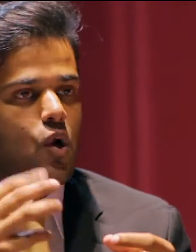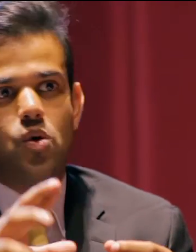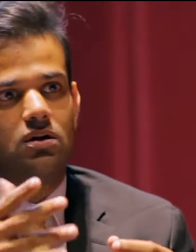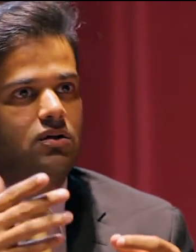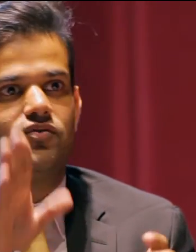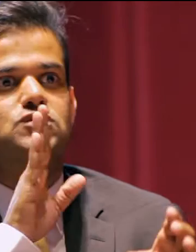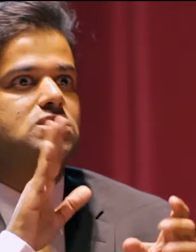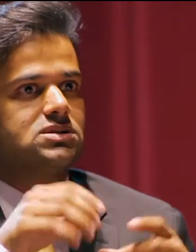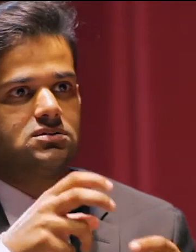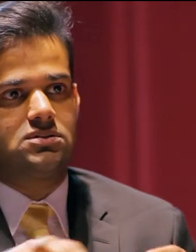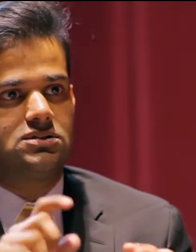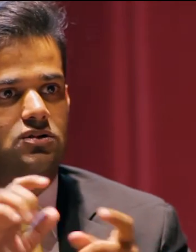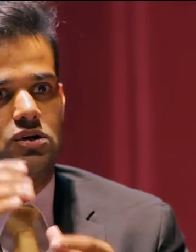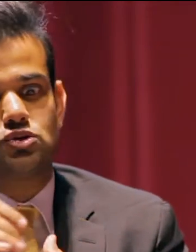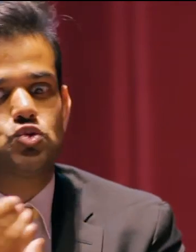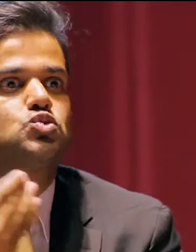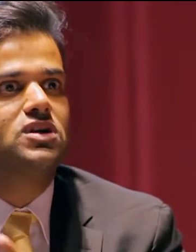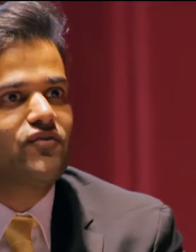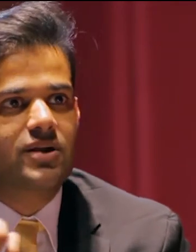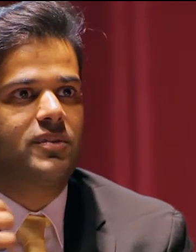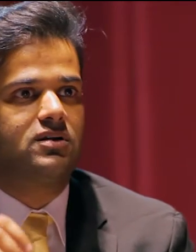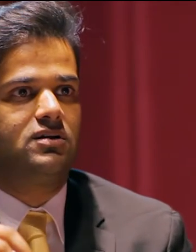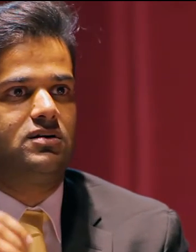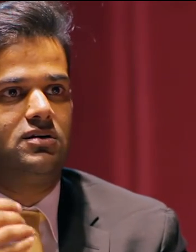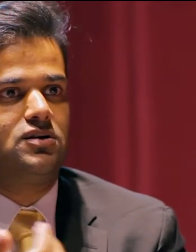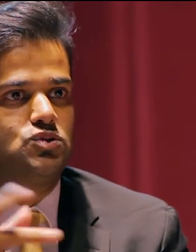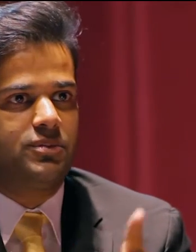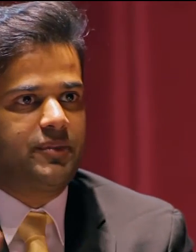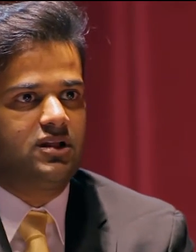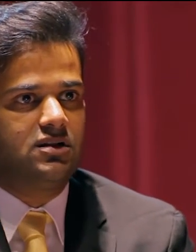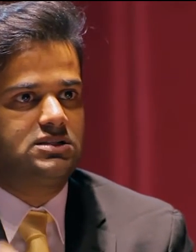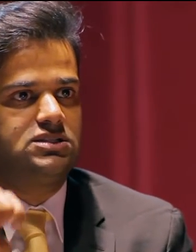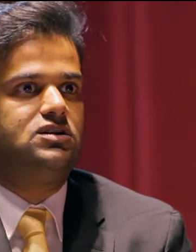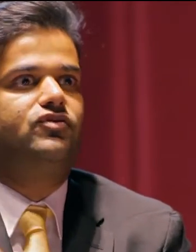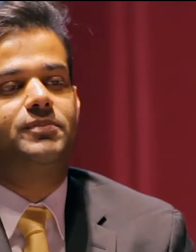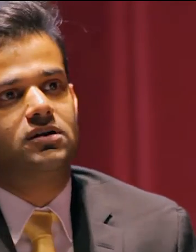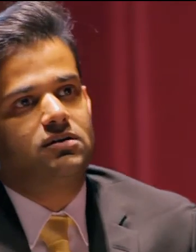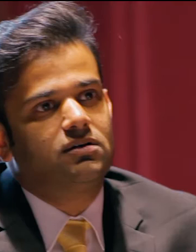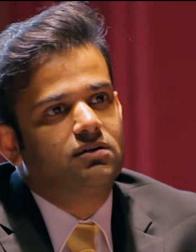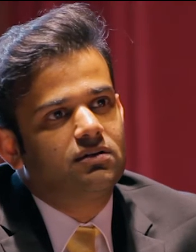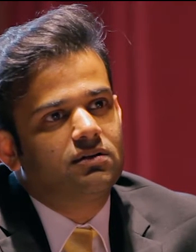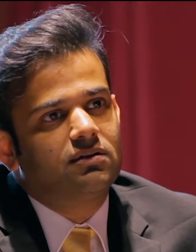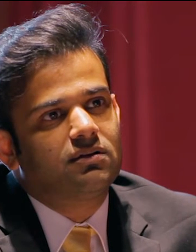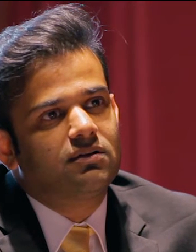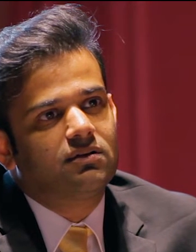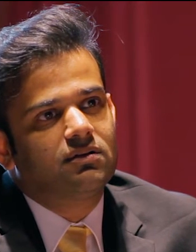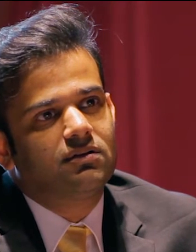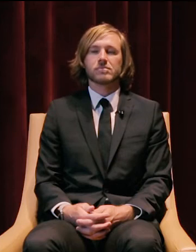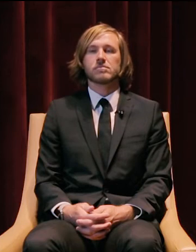feel any challenges there or any frustrations in switching to this new environment and meeting all these new